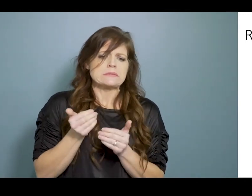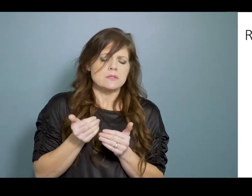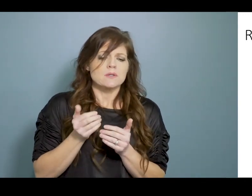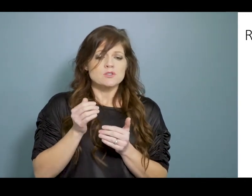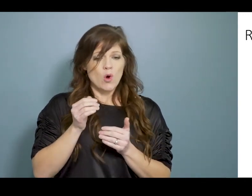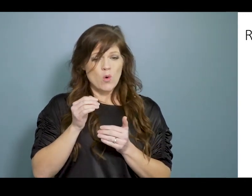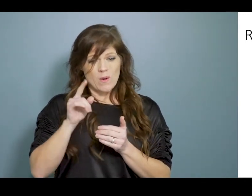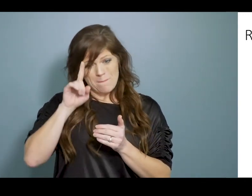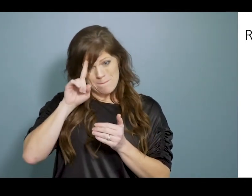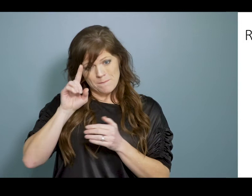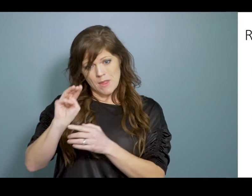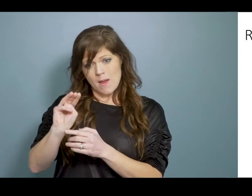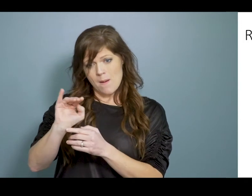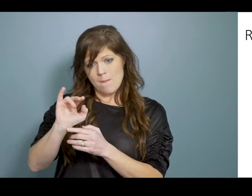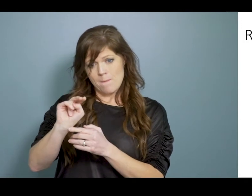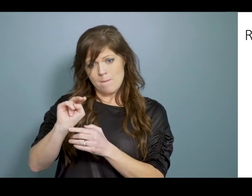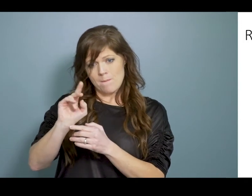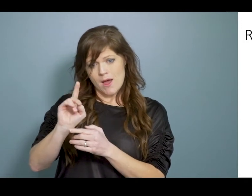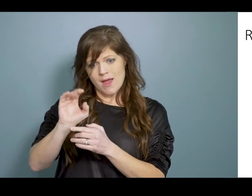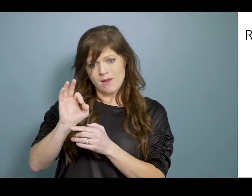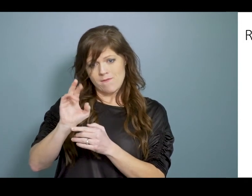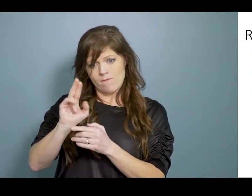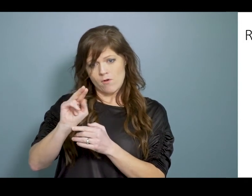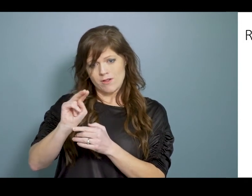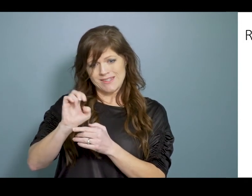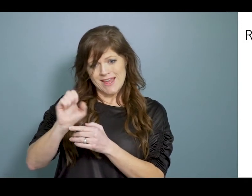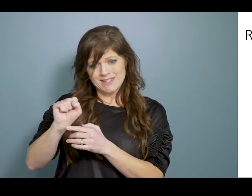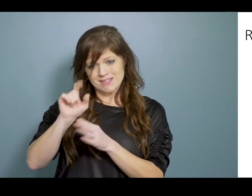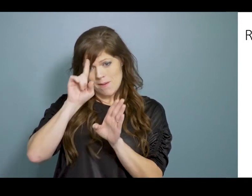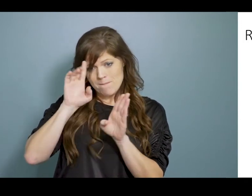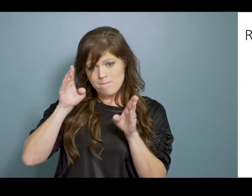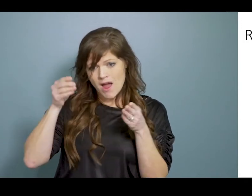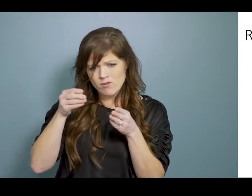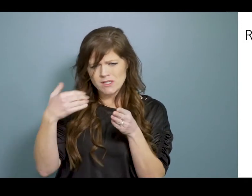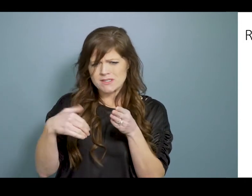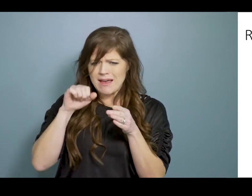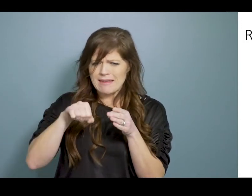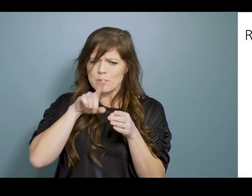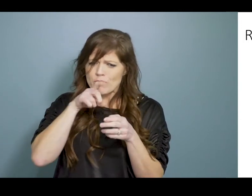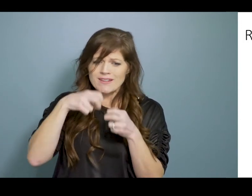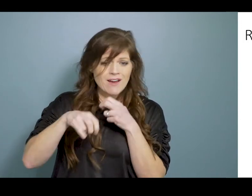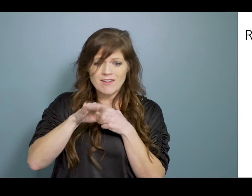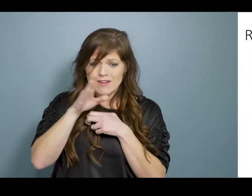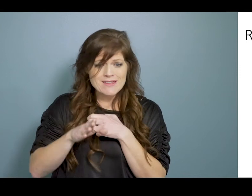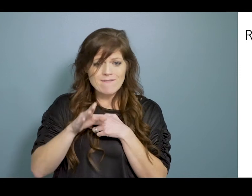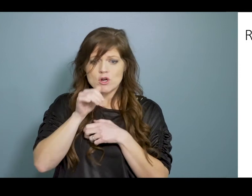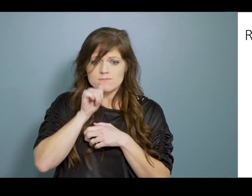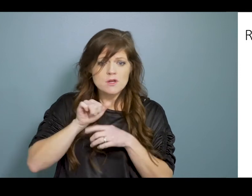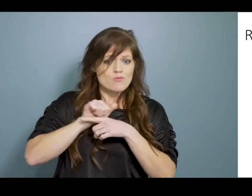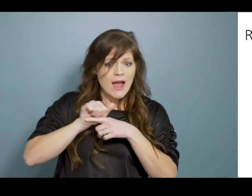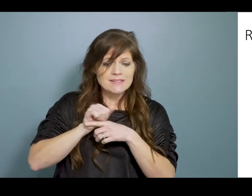practiced mindfulness, give it a couple chances. But there are some apps that I think are lovely. Some